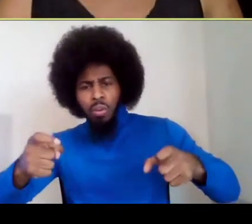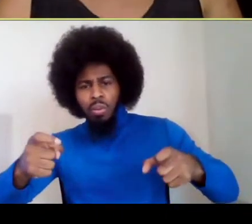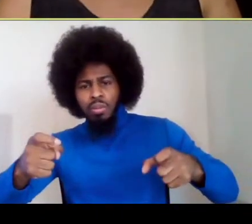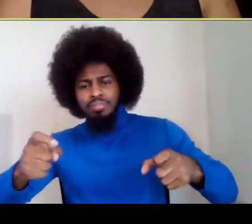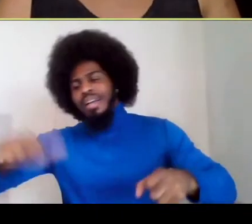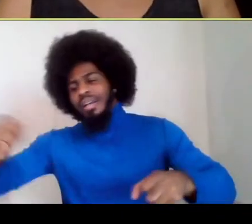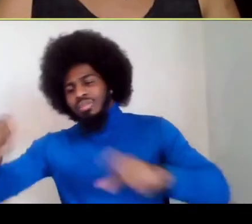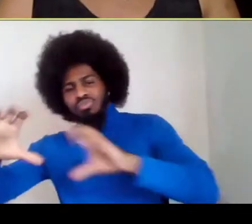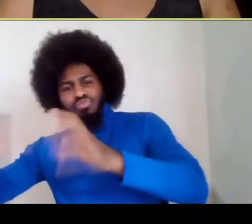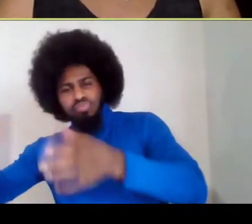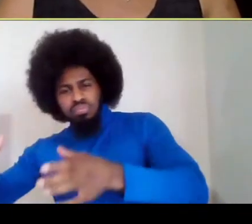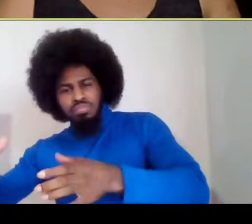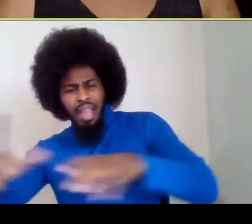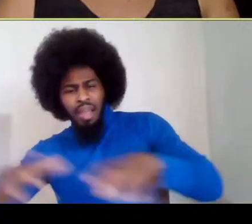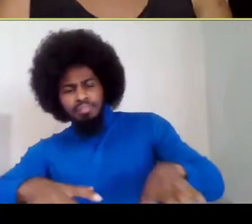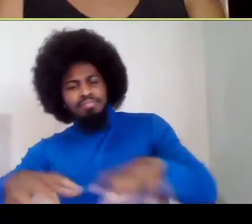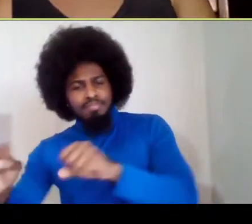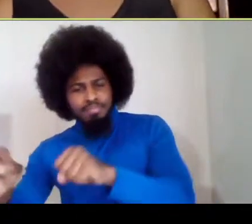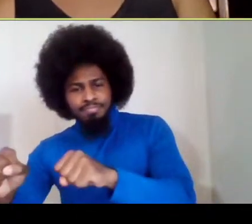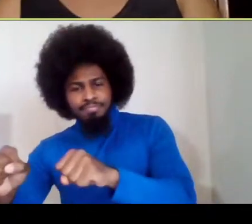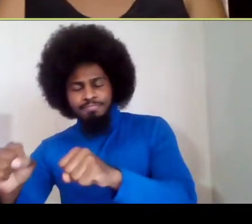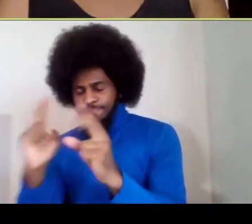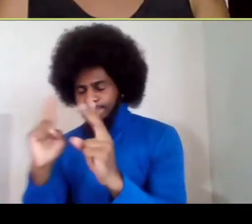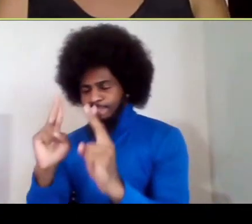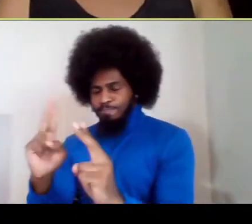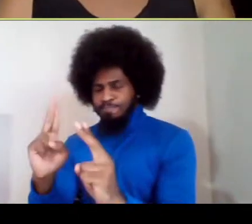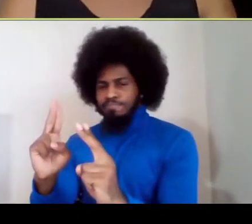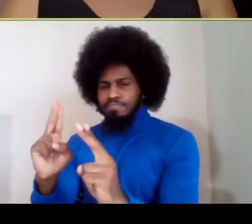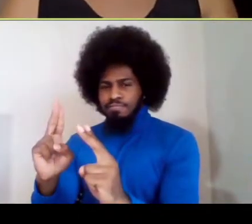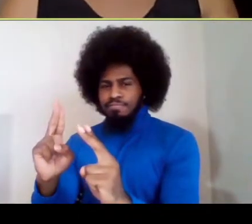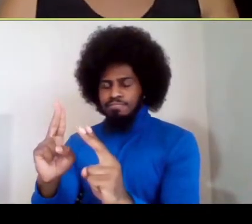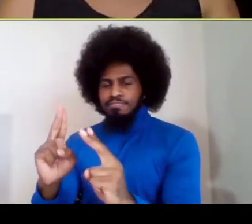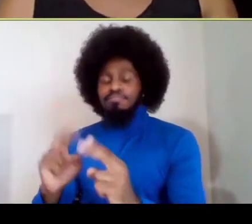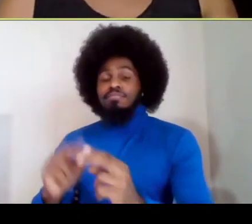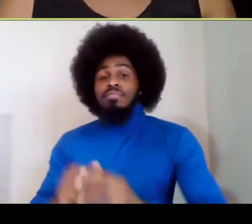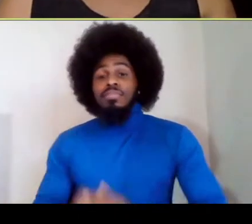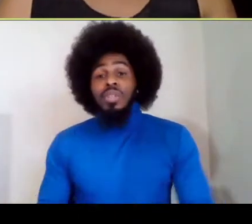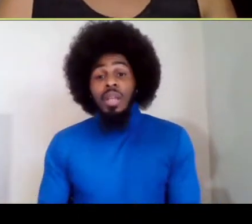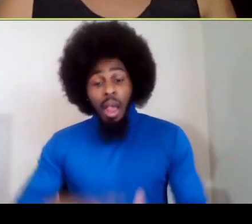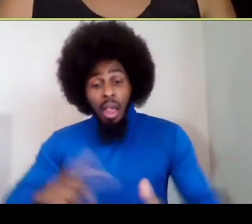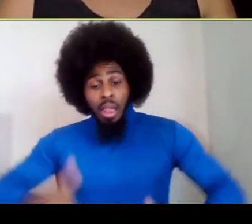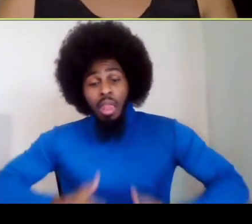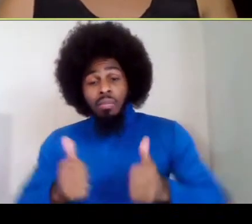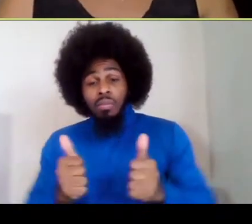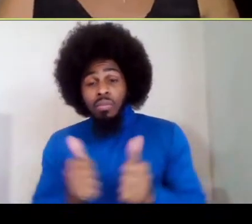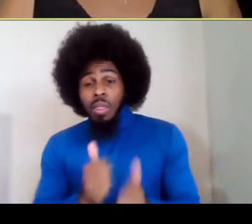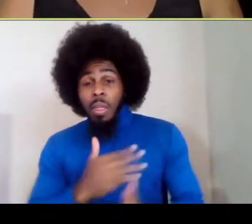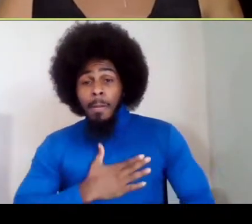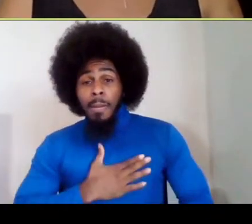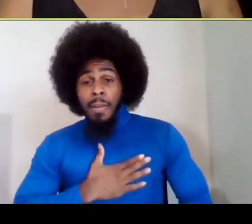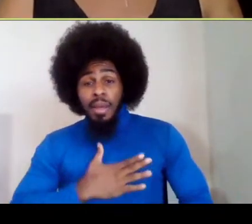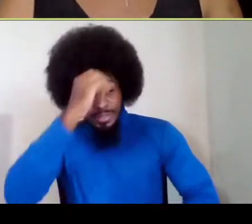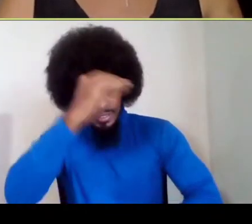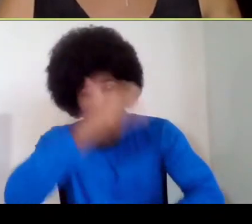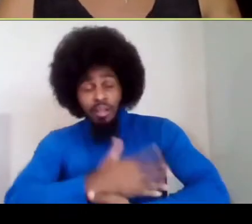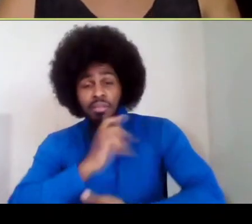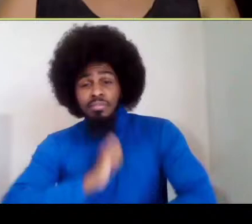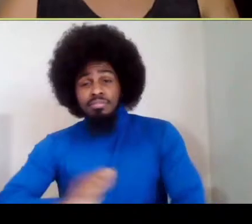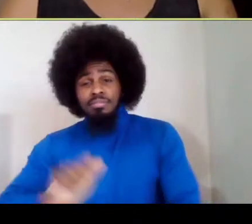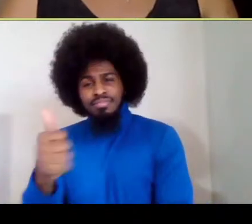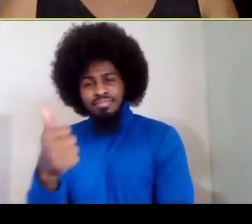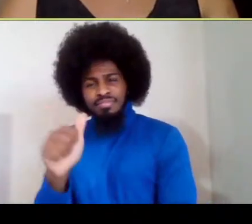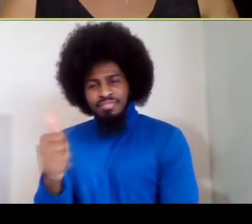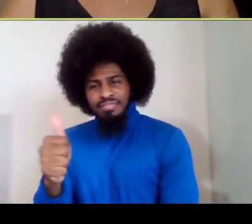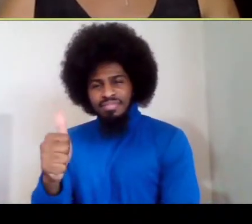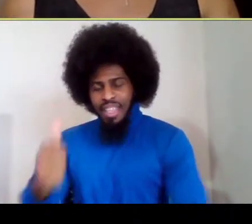I am a Black non-disabled woman and I live with my 10-year-old son. I am sitting in my dining room surrounded by white walls. I have